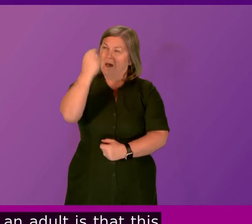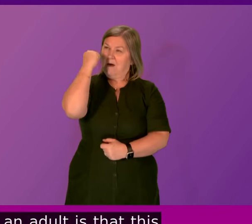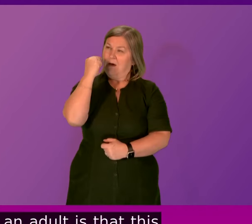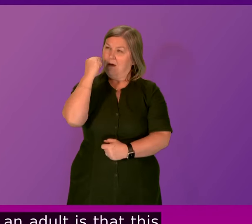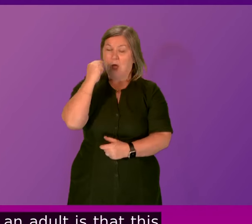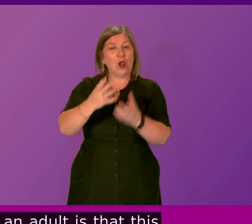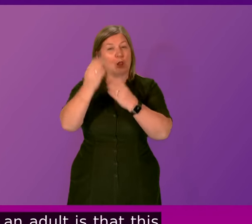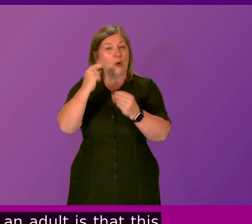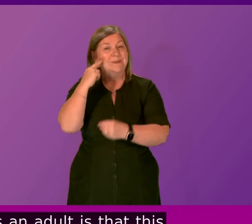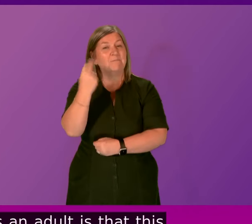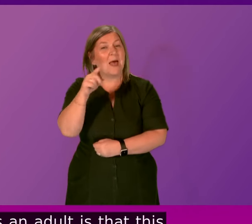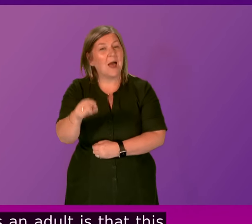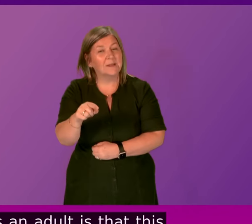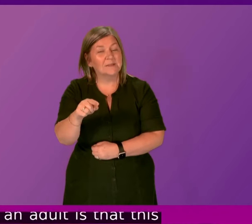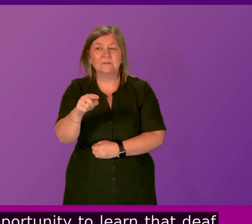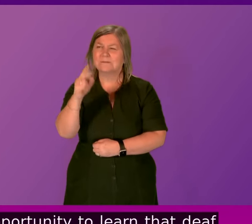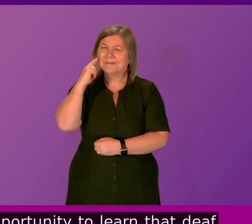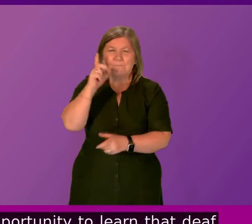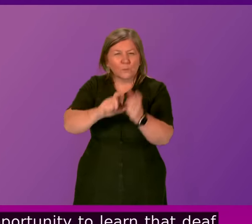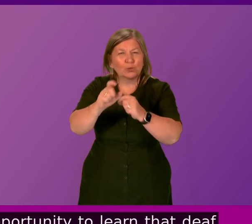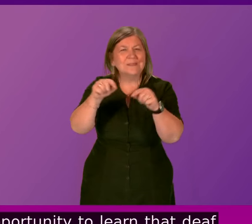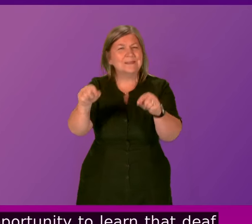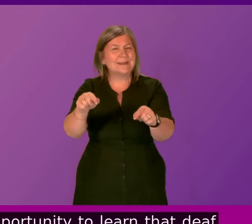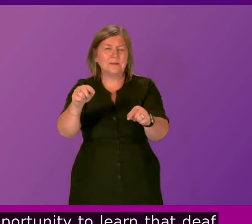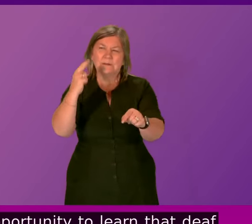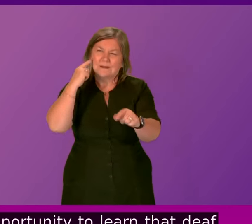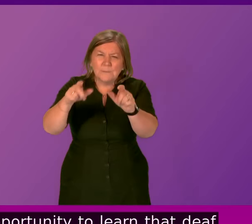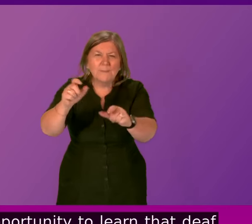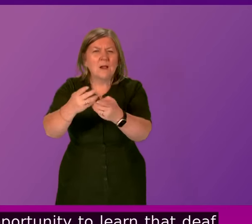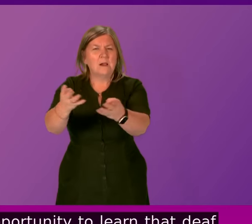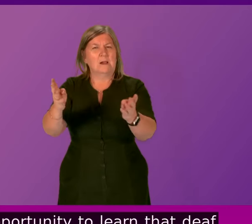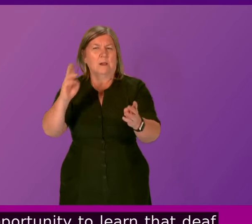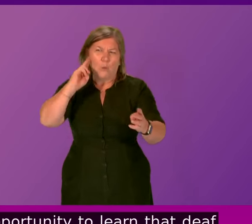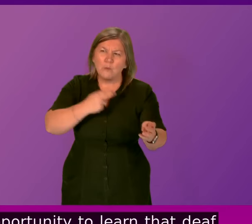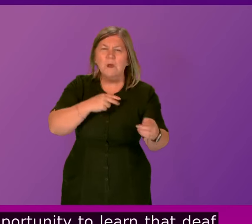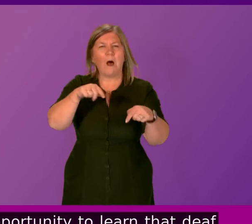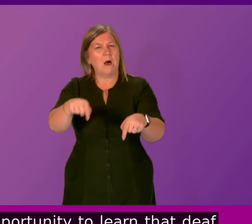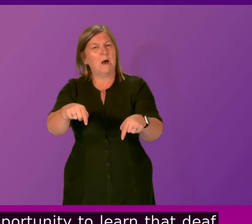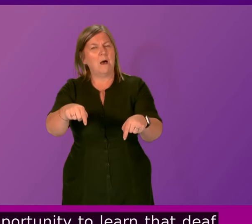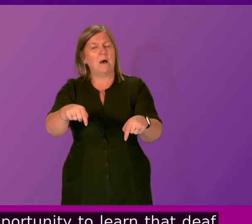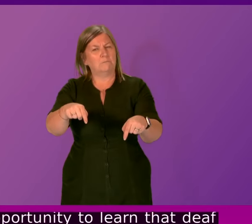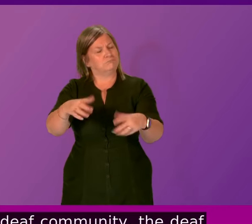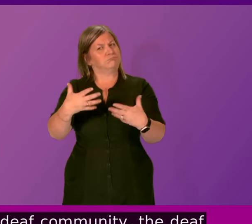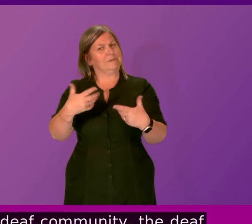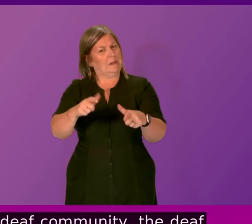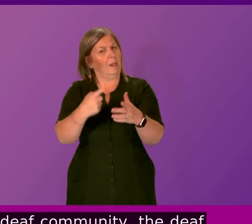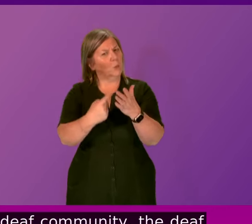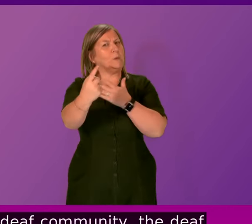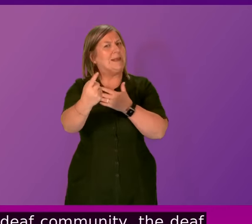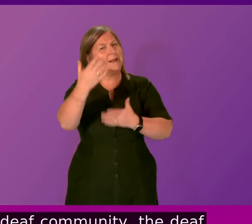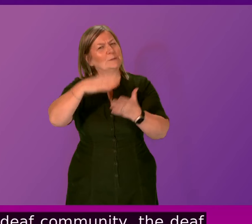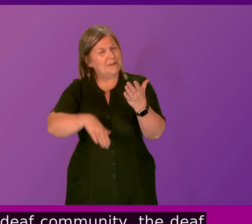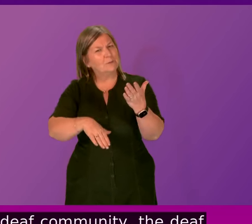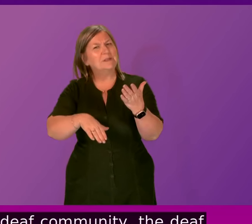deafblindness, even within our deaf community, the deaf people and the CODAs, was still a unique experience